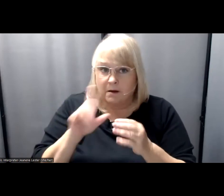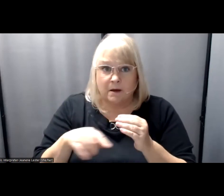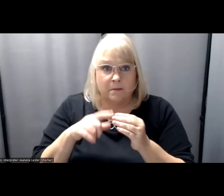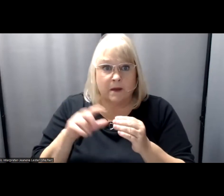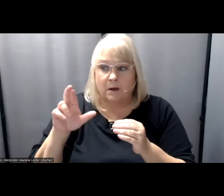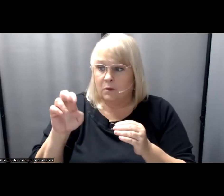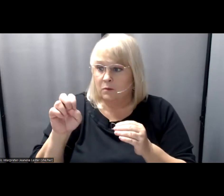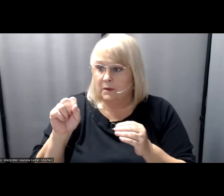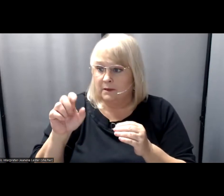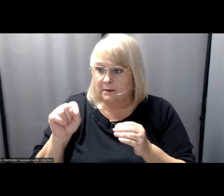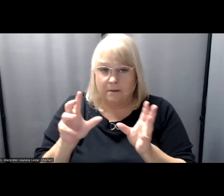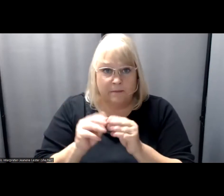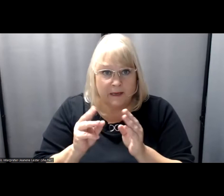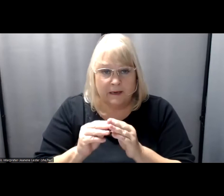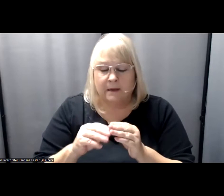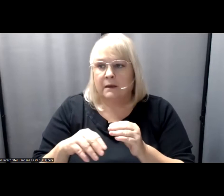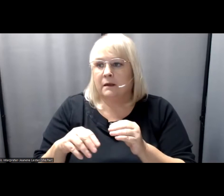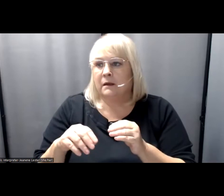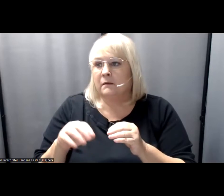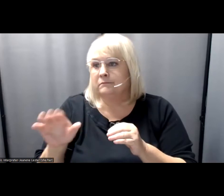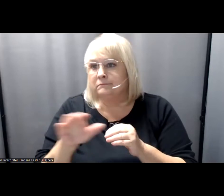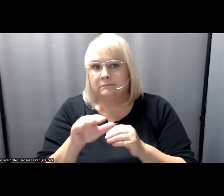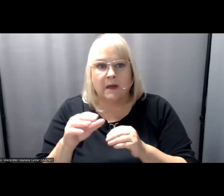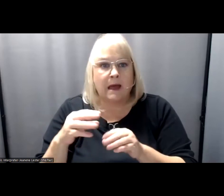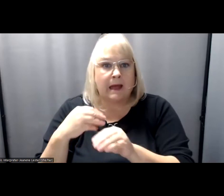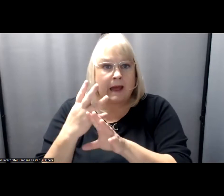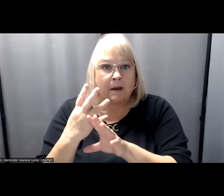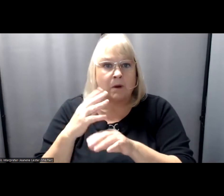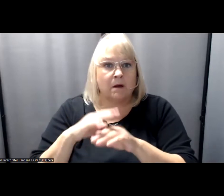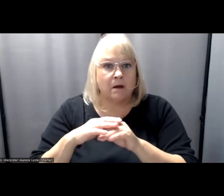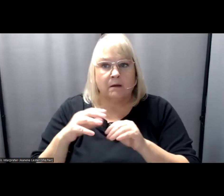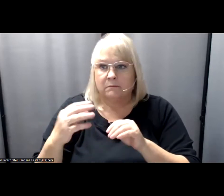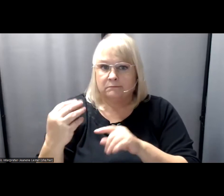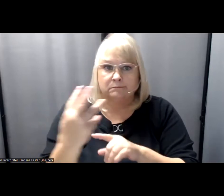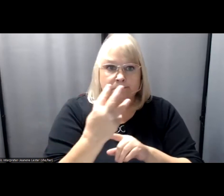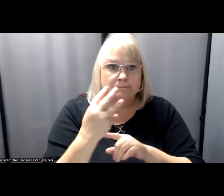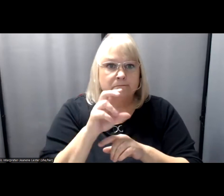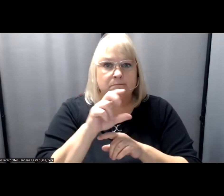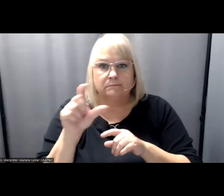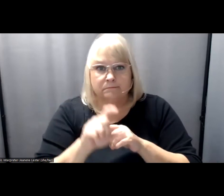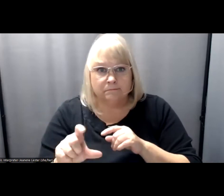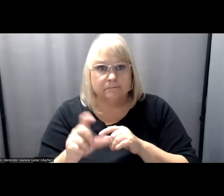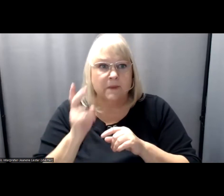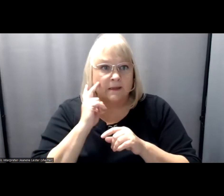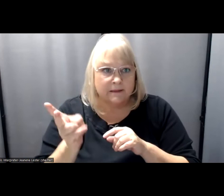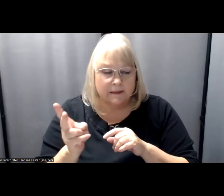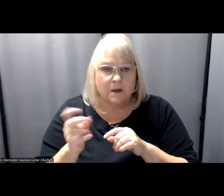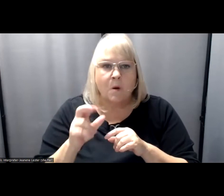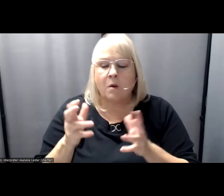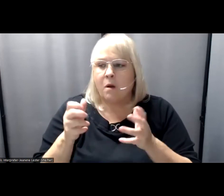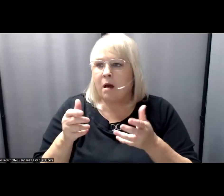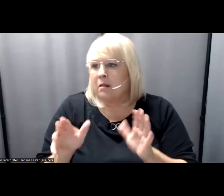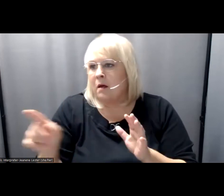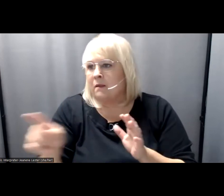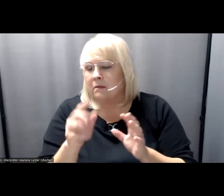cameras on and other tools we could apply to make our online meetings better? Or do I want to wait and just let that percolate a little bit